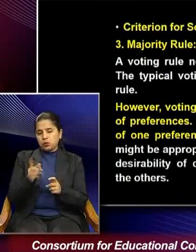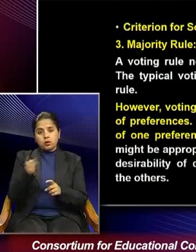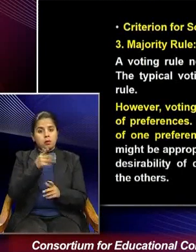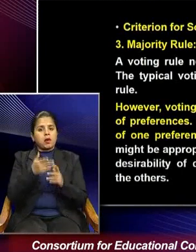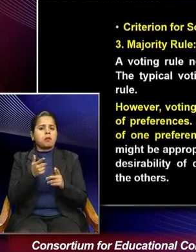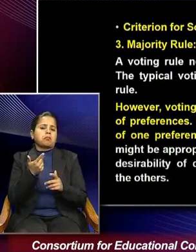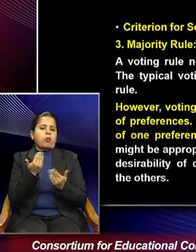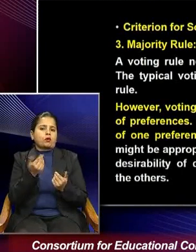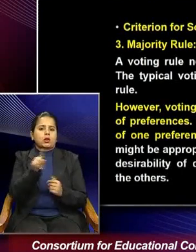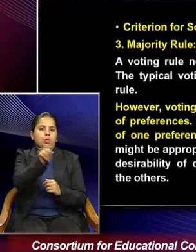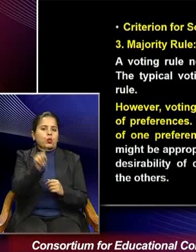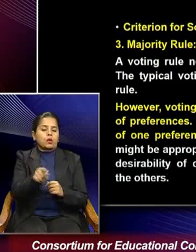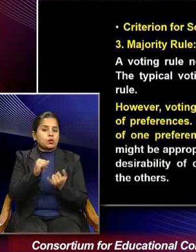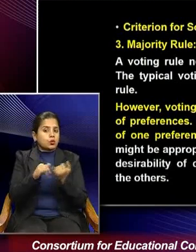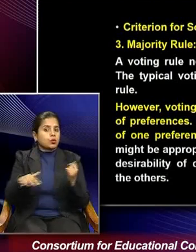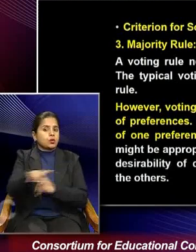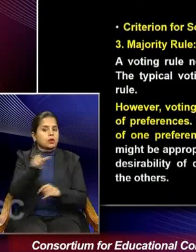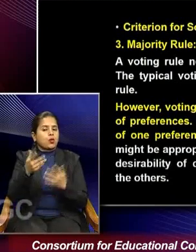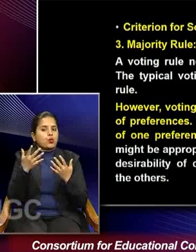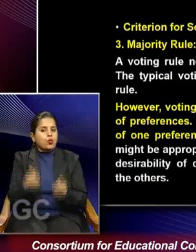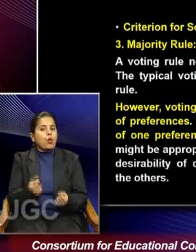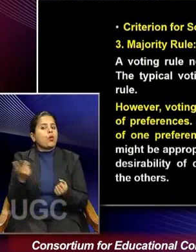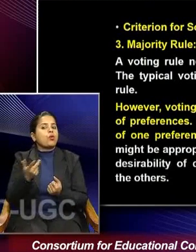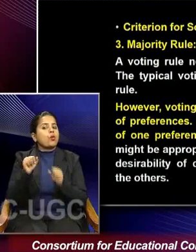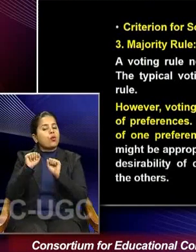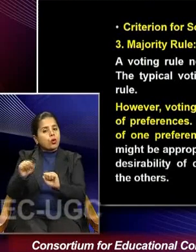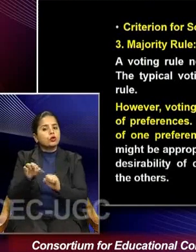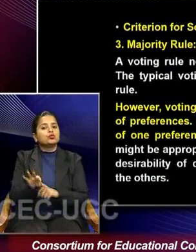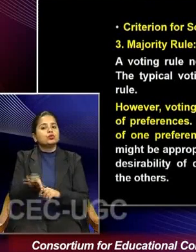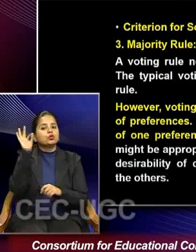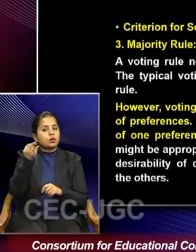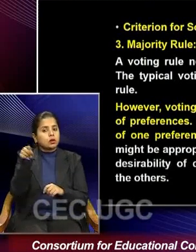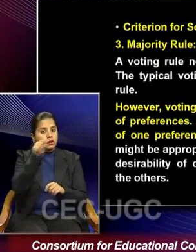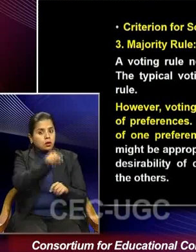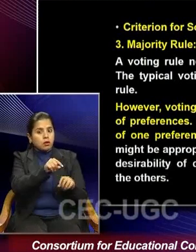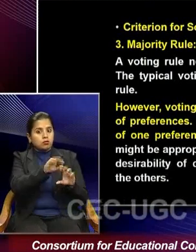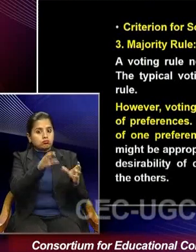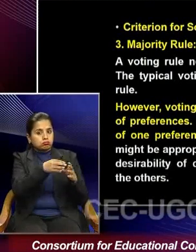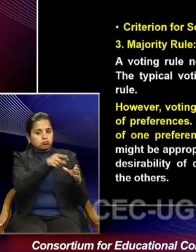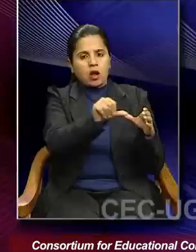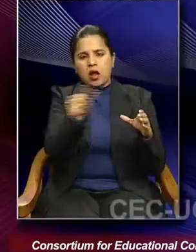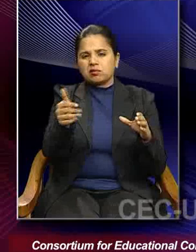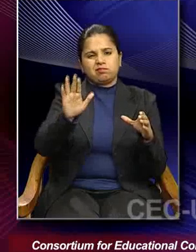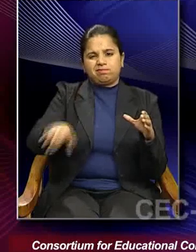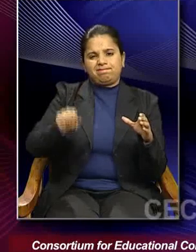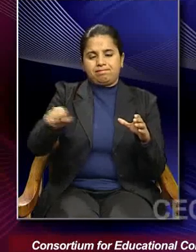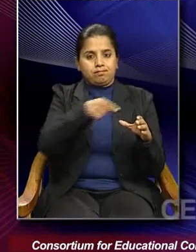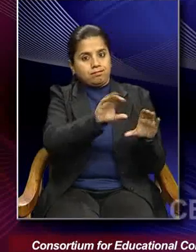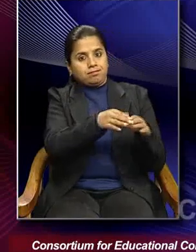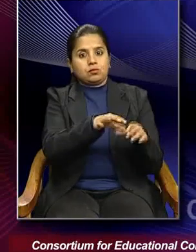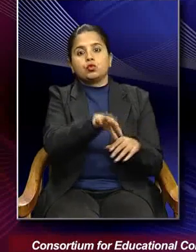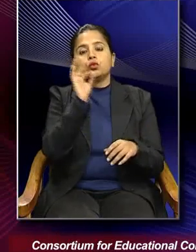to the question that the society desirability of choosing that bundle over the others.